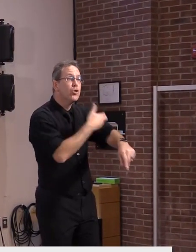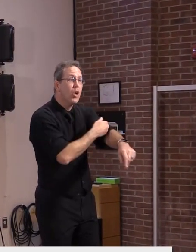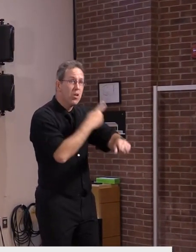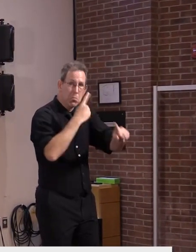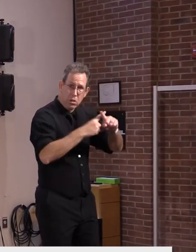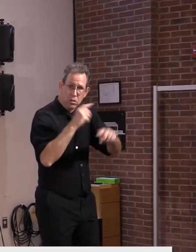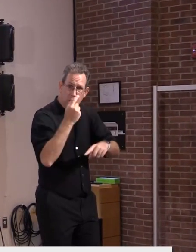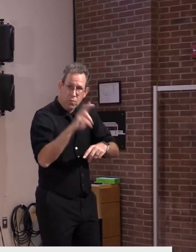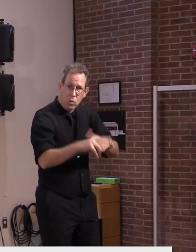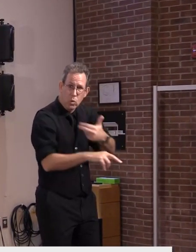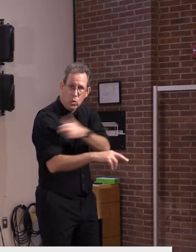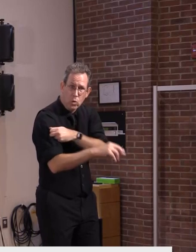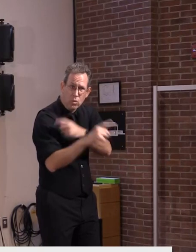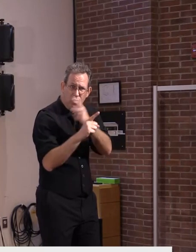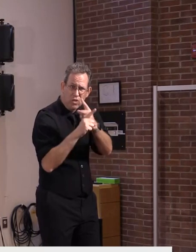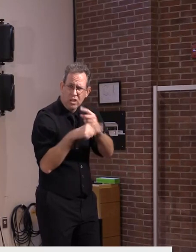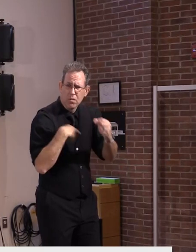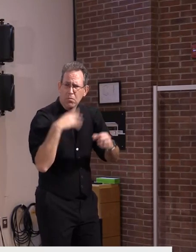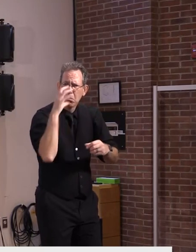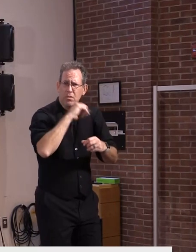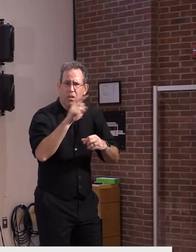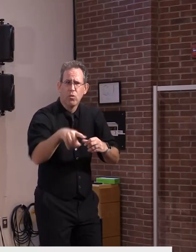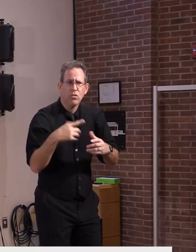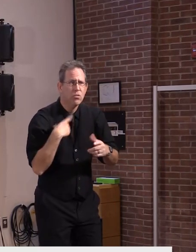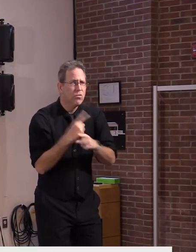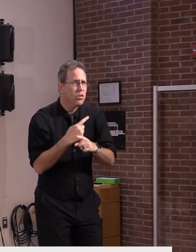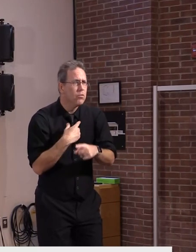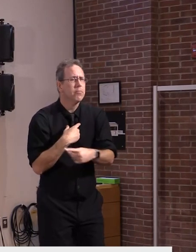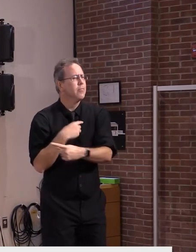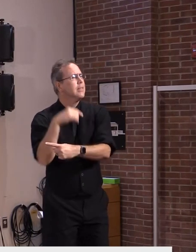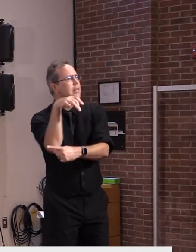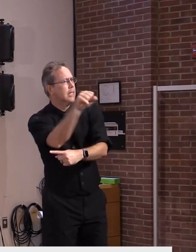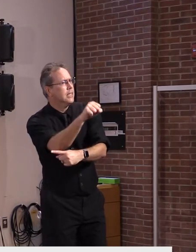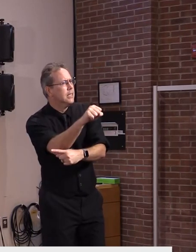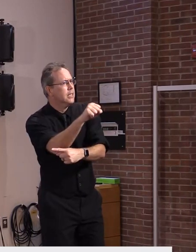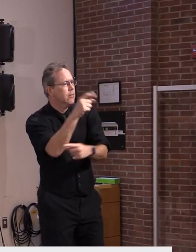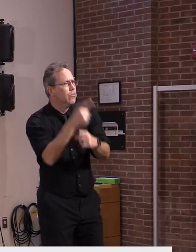And no chance of increased side effects by combining them?